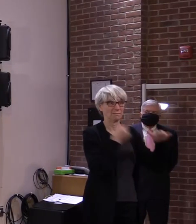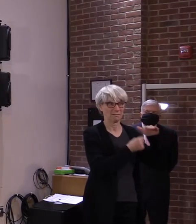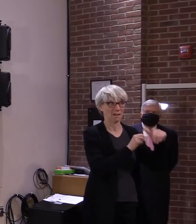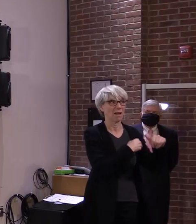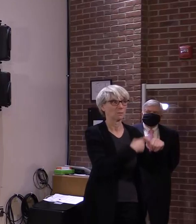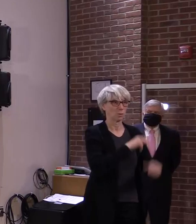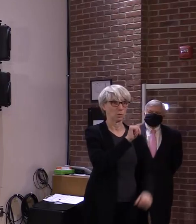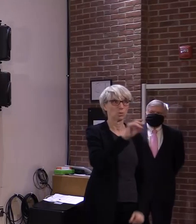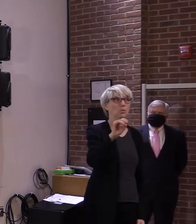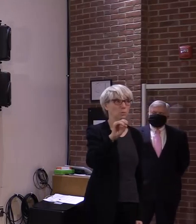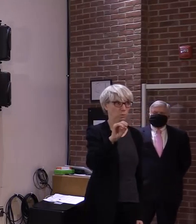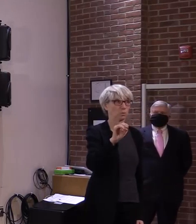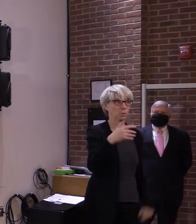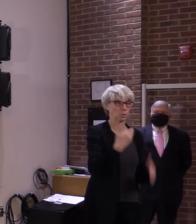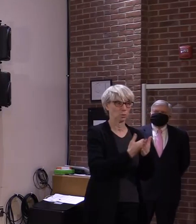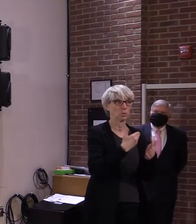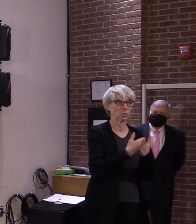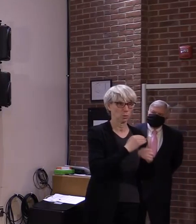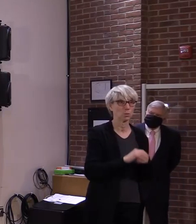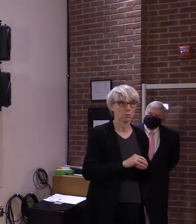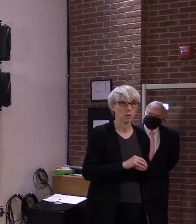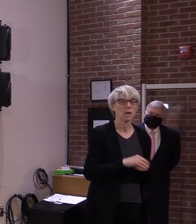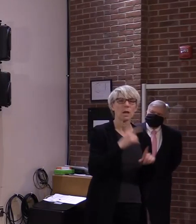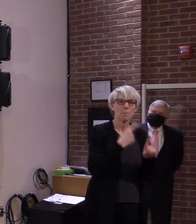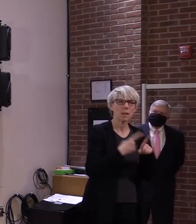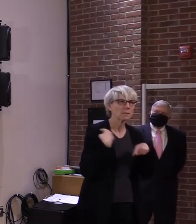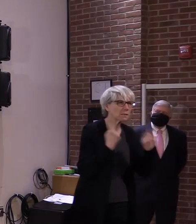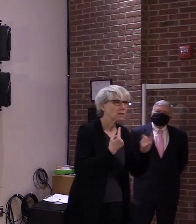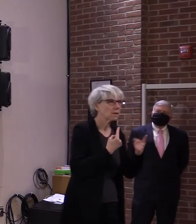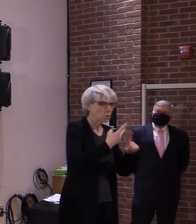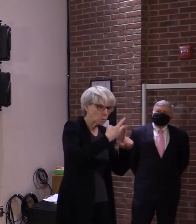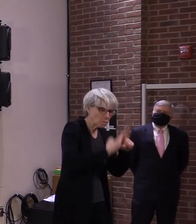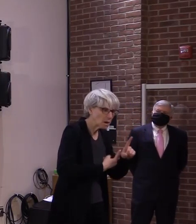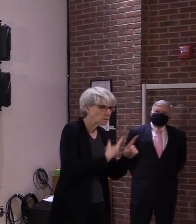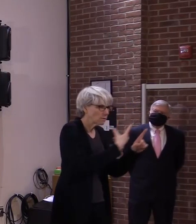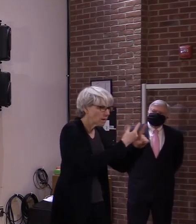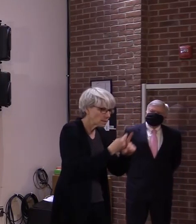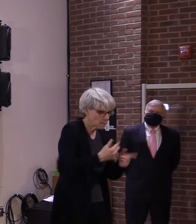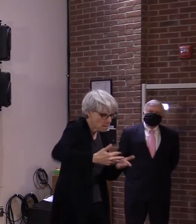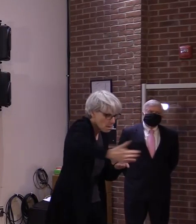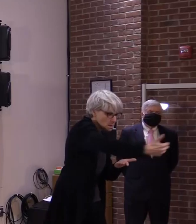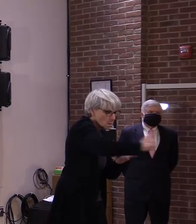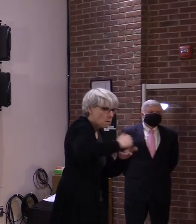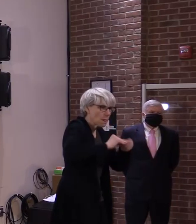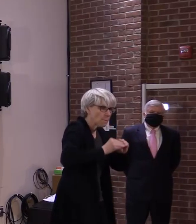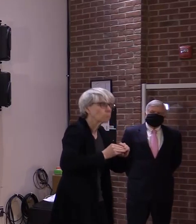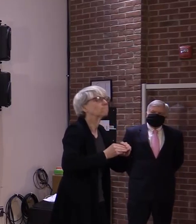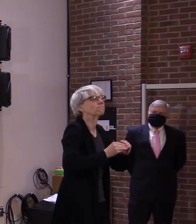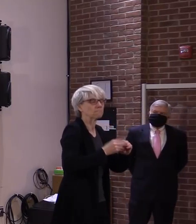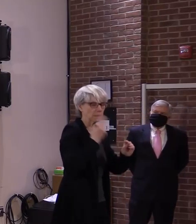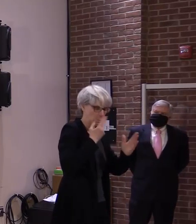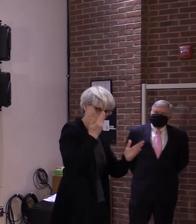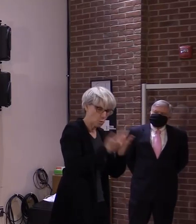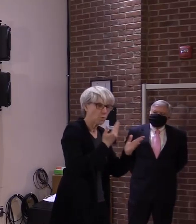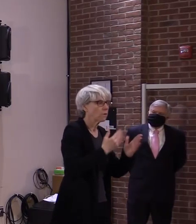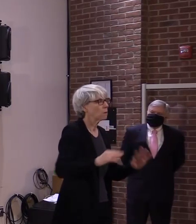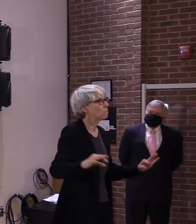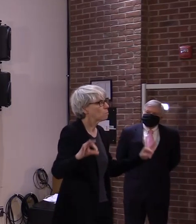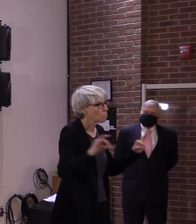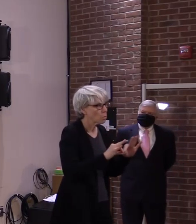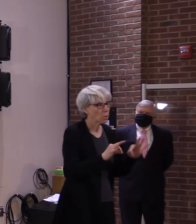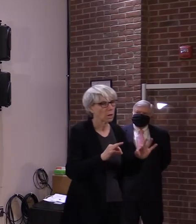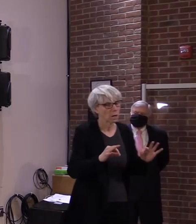our vaccine over the last couple of months to really tell us that we need to expand as much as possible the opportunity